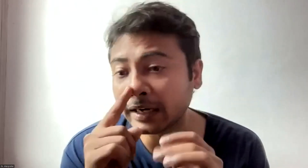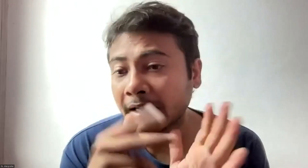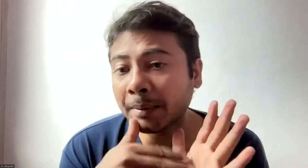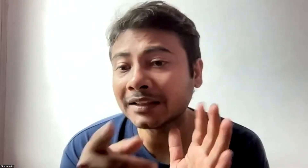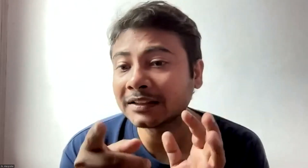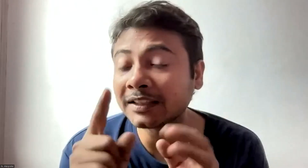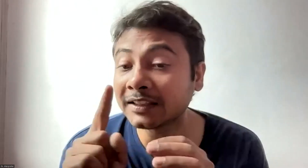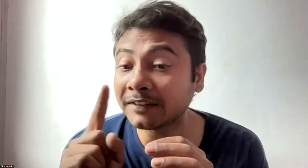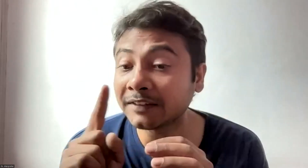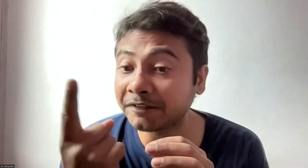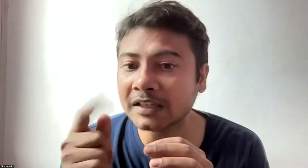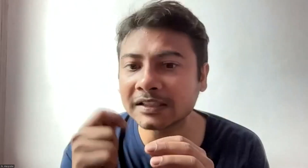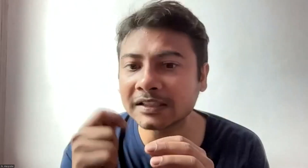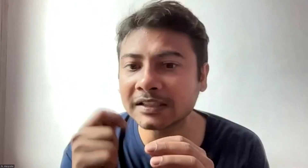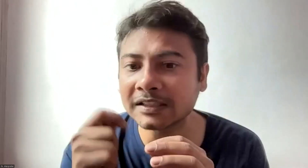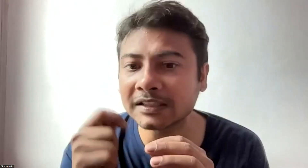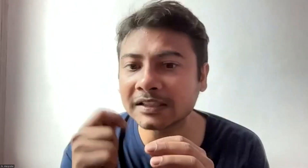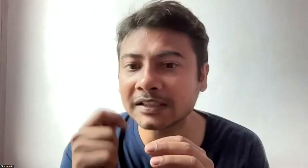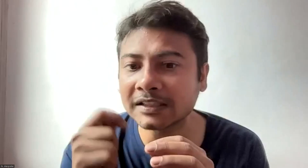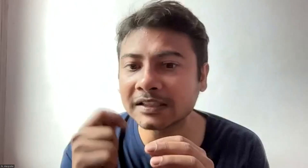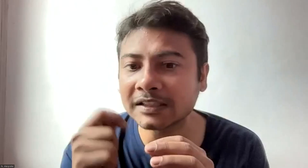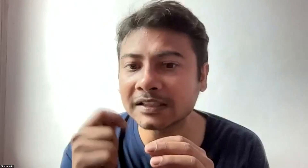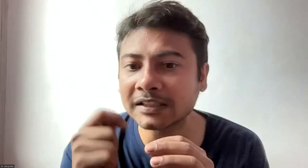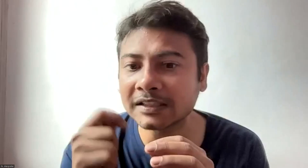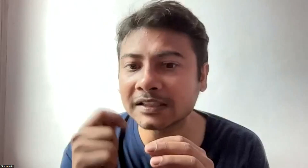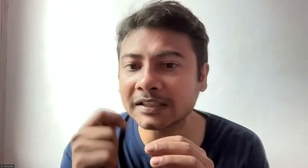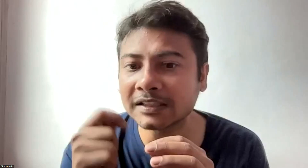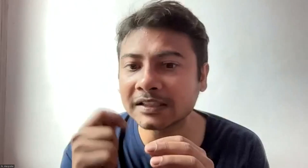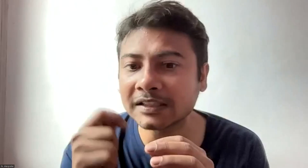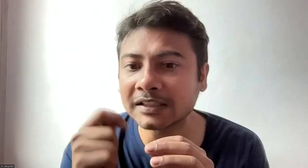So, Nilima Mataji is saying the first session